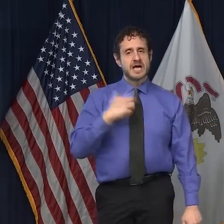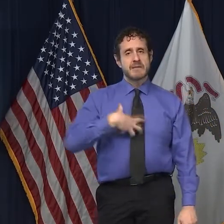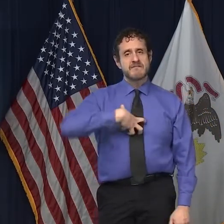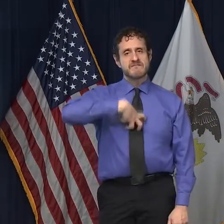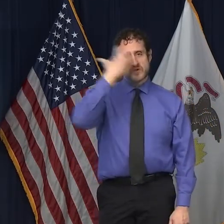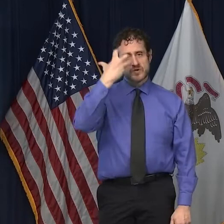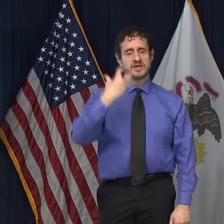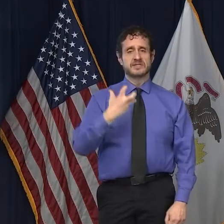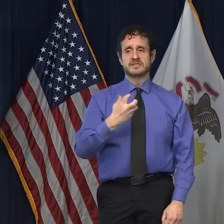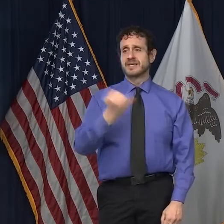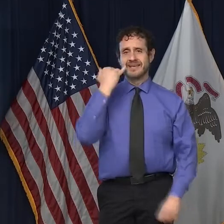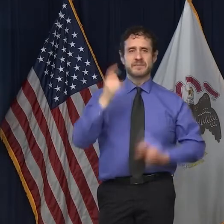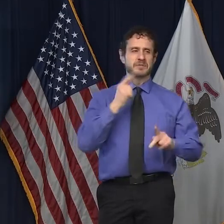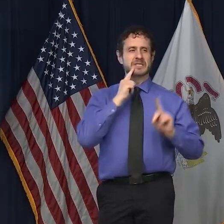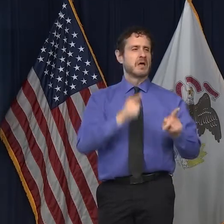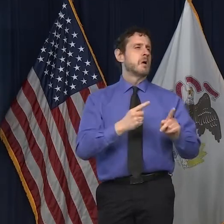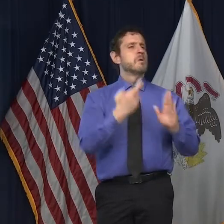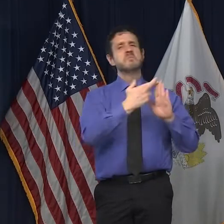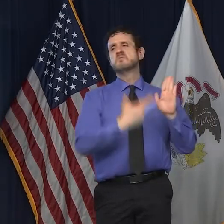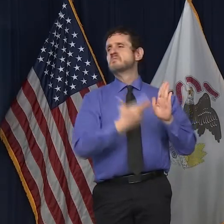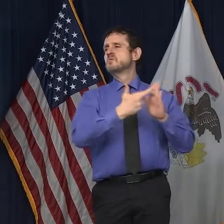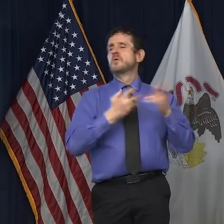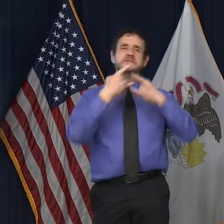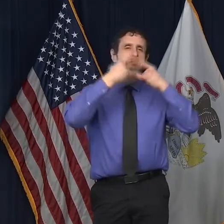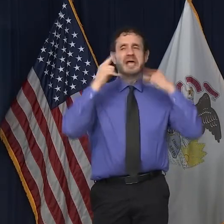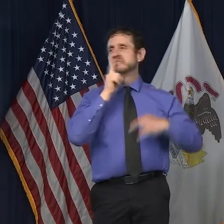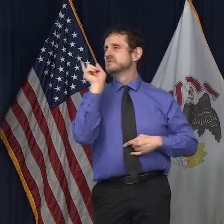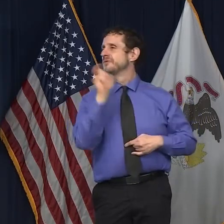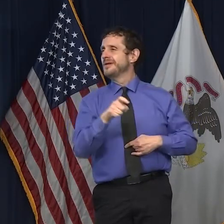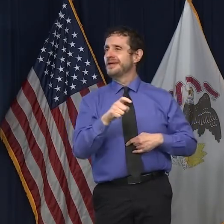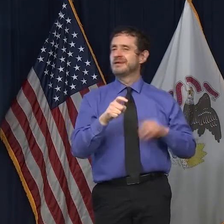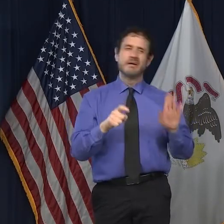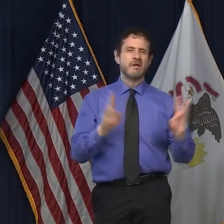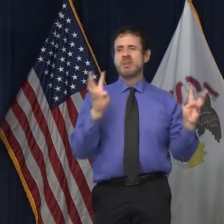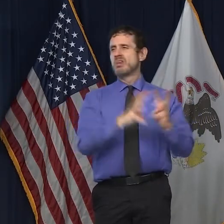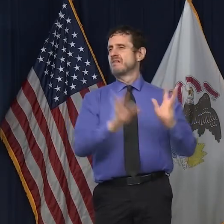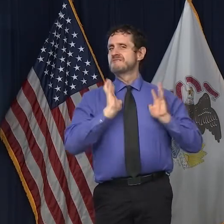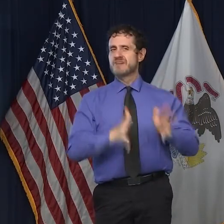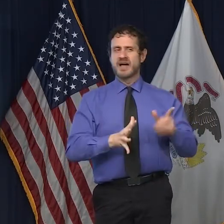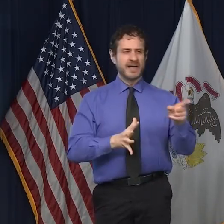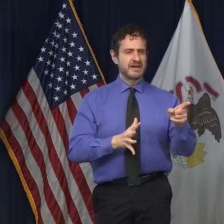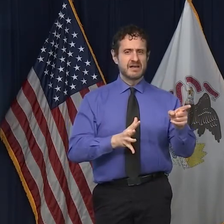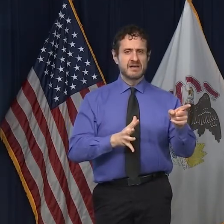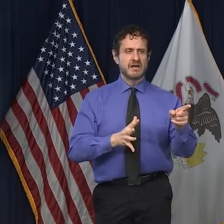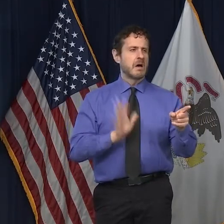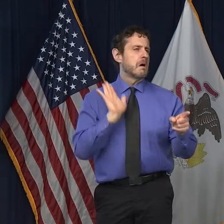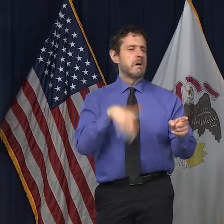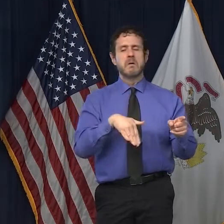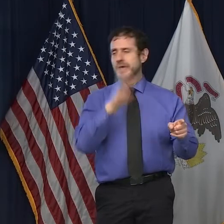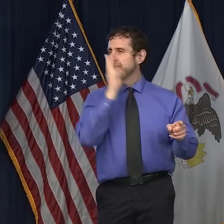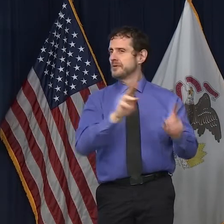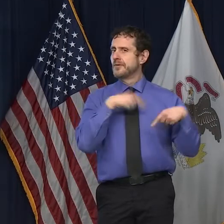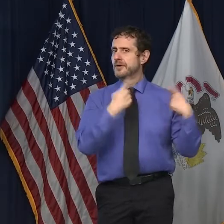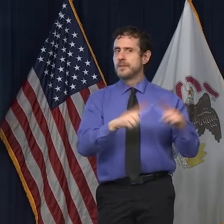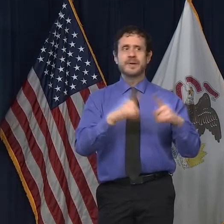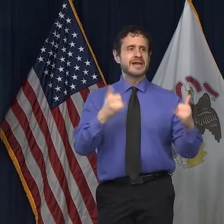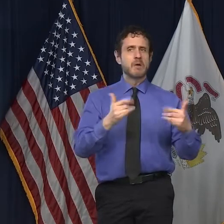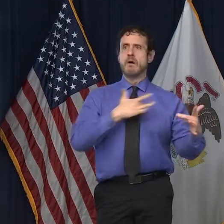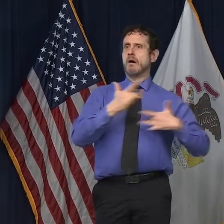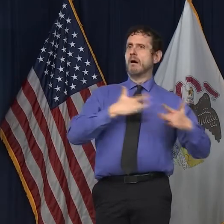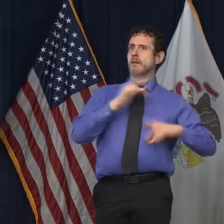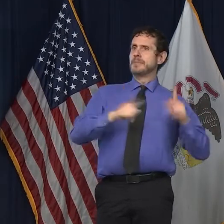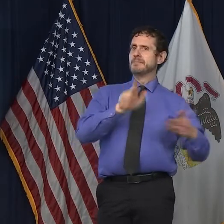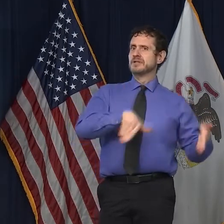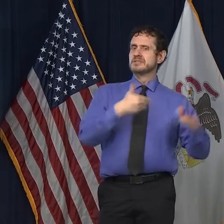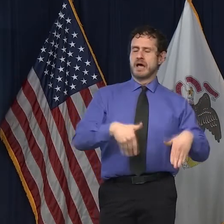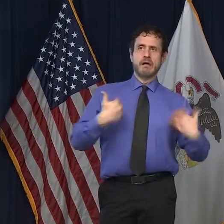oppose proven mitigations at every turn, but now profess belated concern. The worst-case